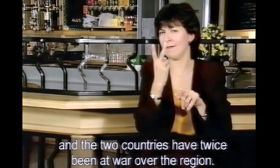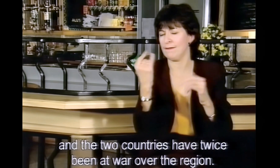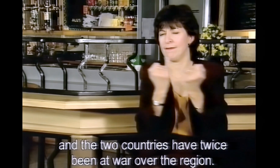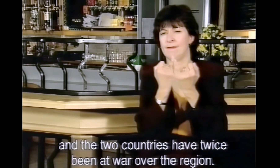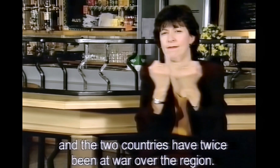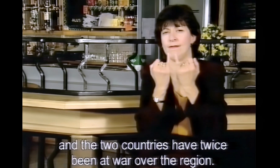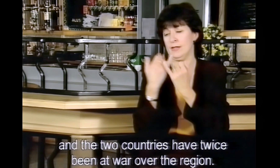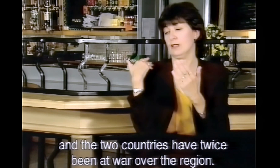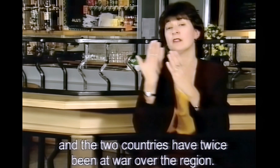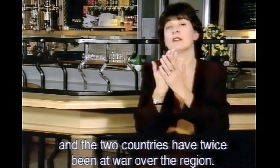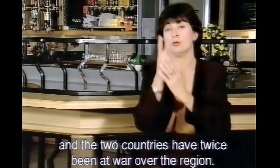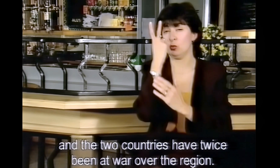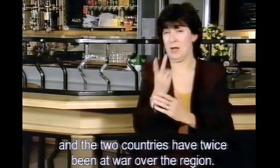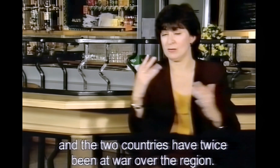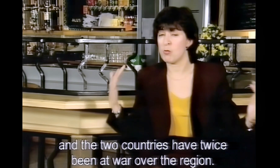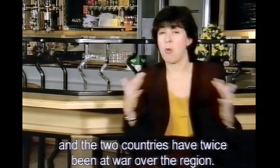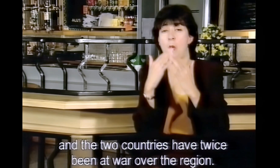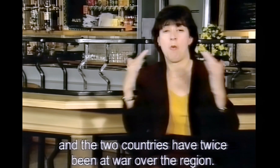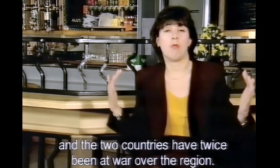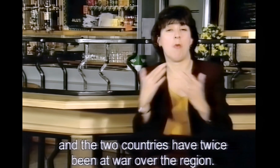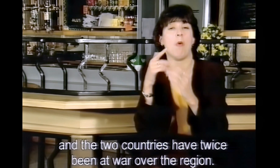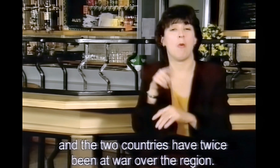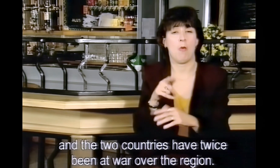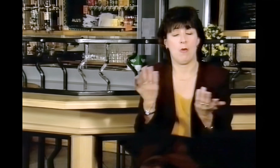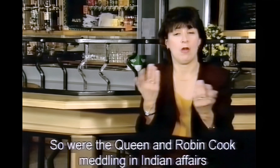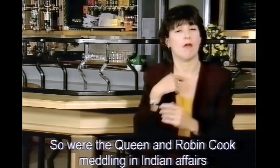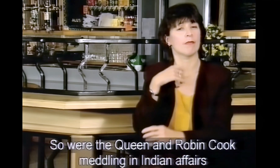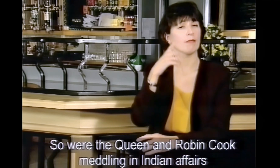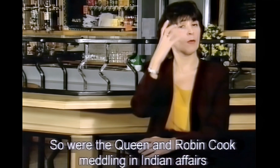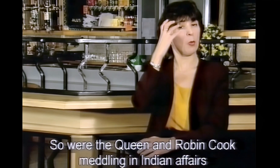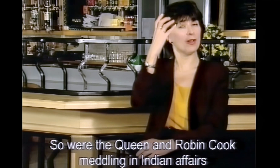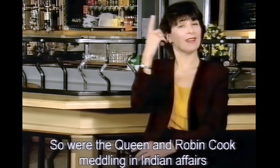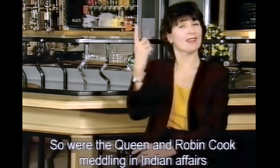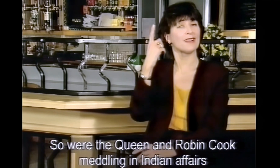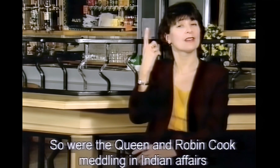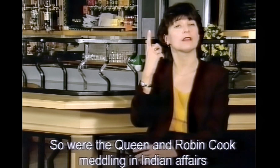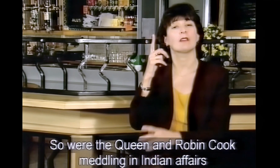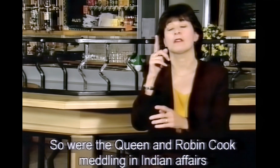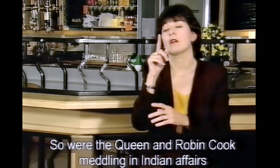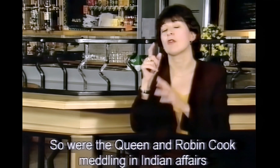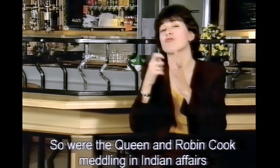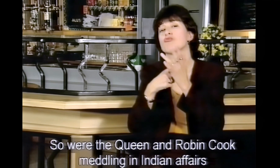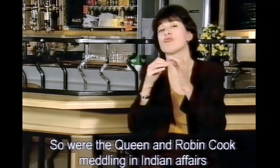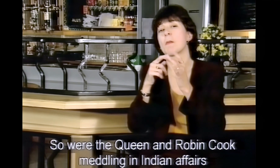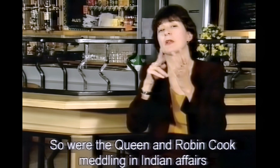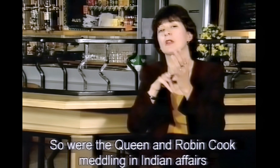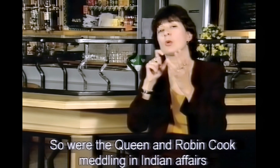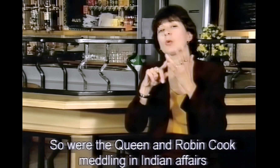region. So, were the Queen and Robin Cook really meddling in Indian affairs, or were they merely trying to bring